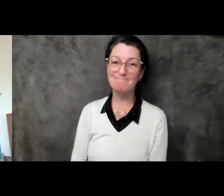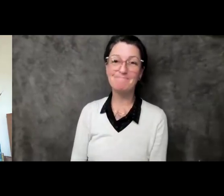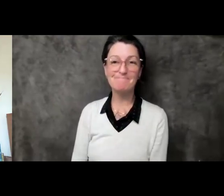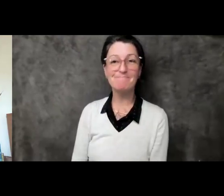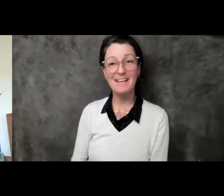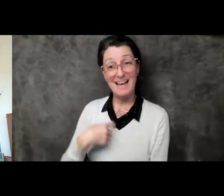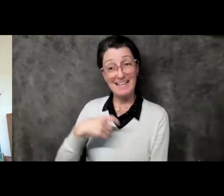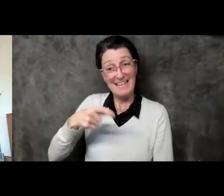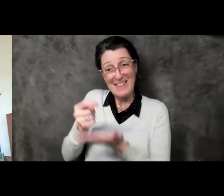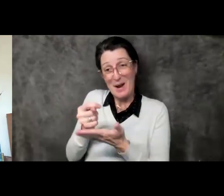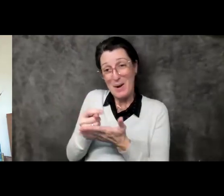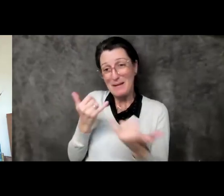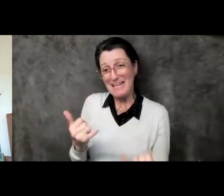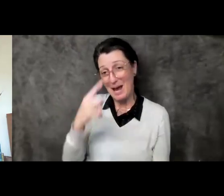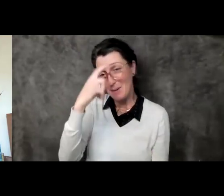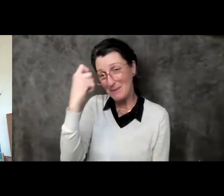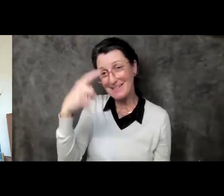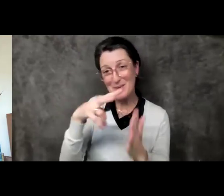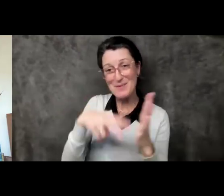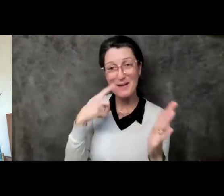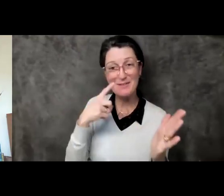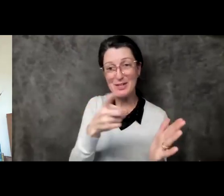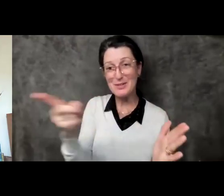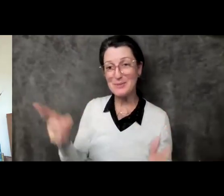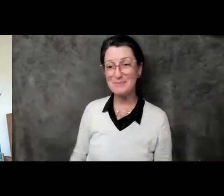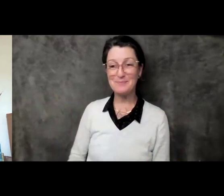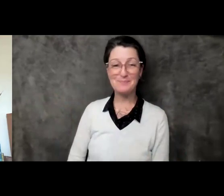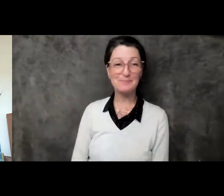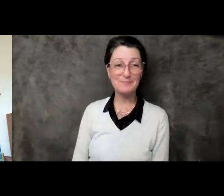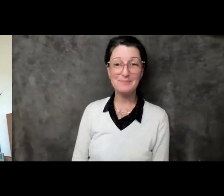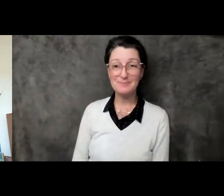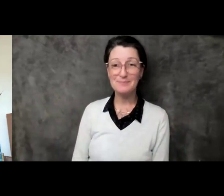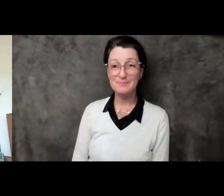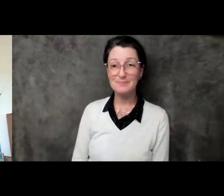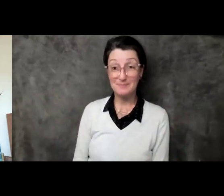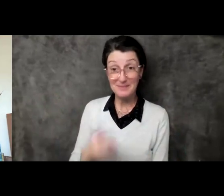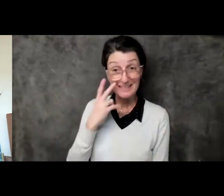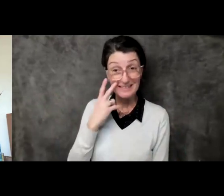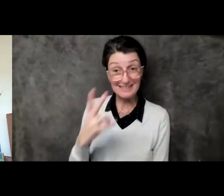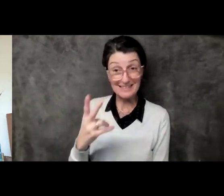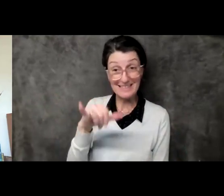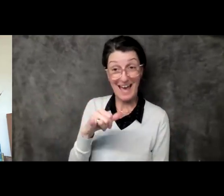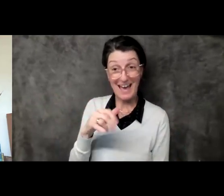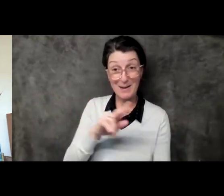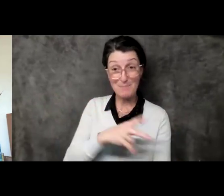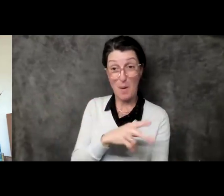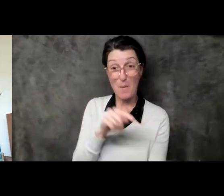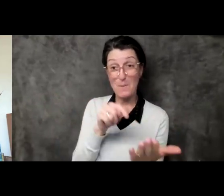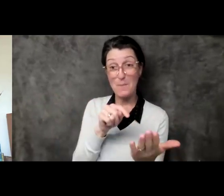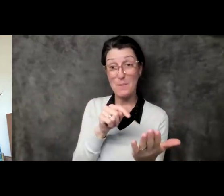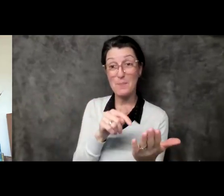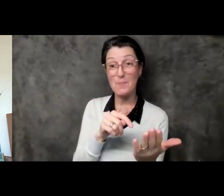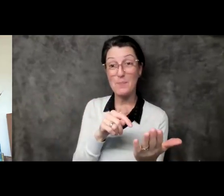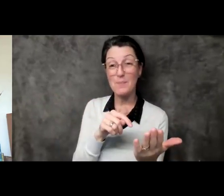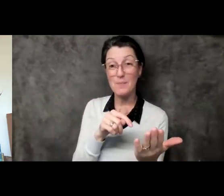do some therapy pretty soon, I think. But you can see in that piece, right? It's like centering